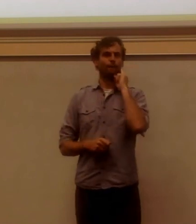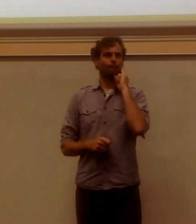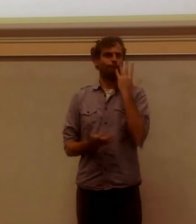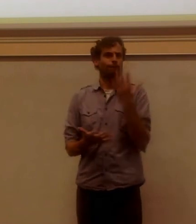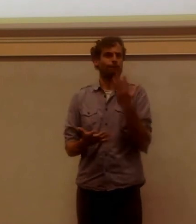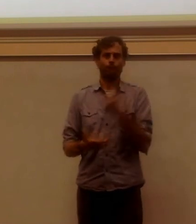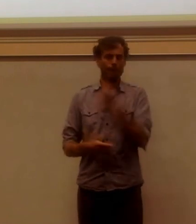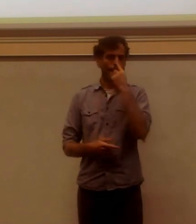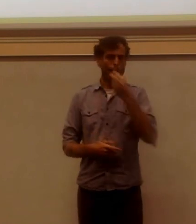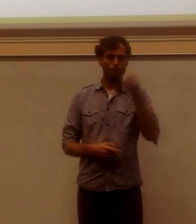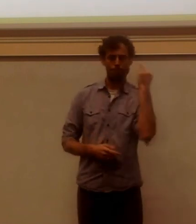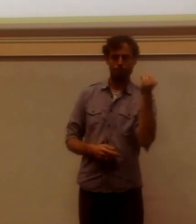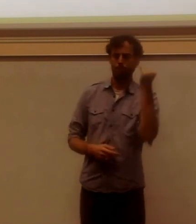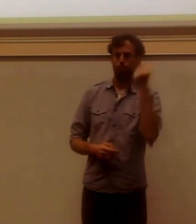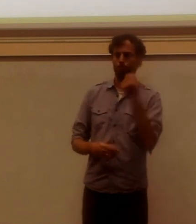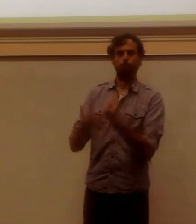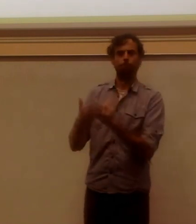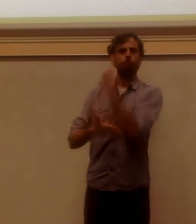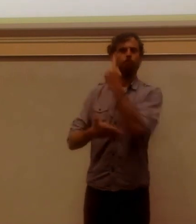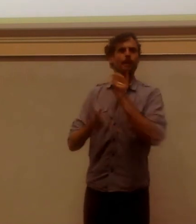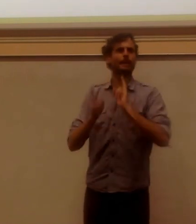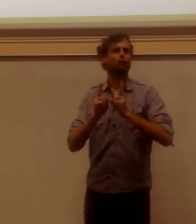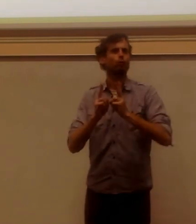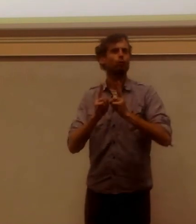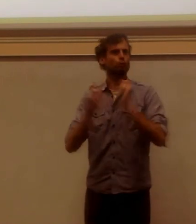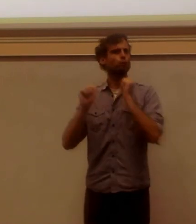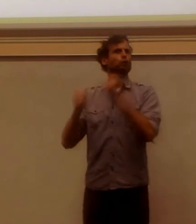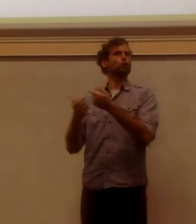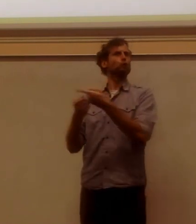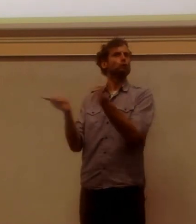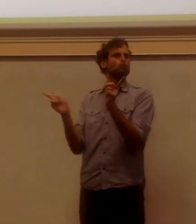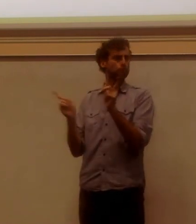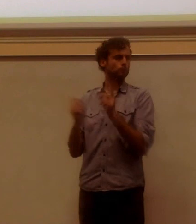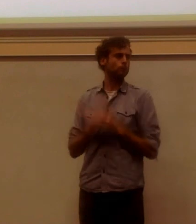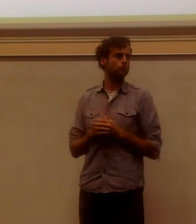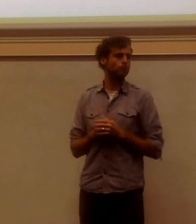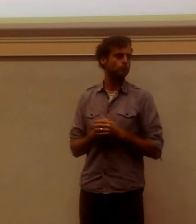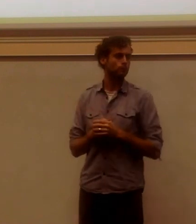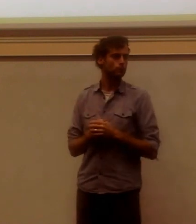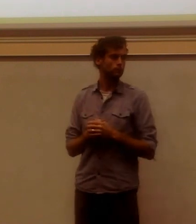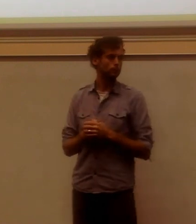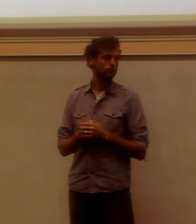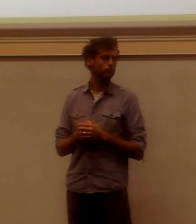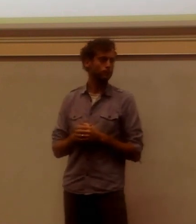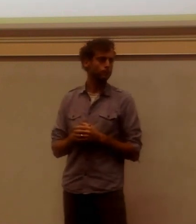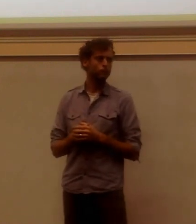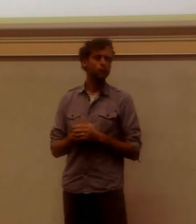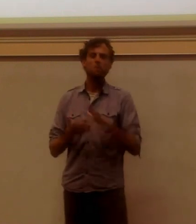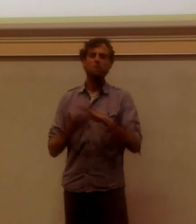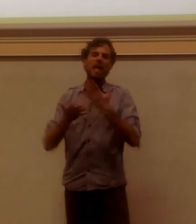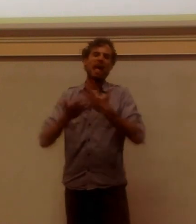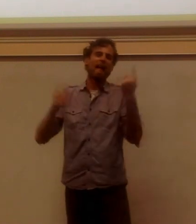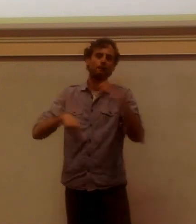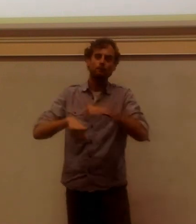Most of the interpreters responded by saying that they felt that video interpreting services are a very positive